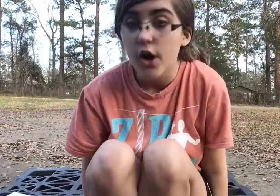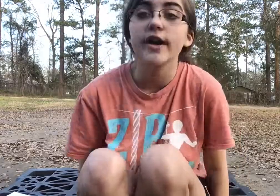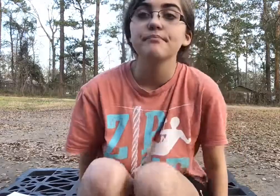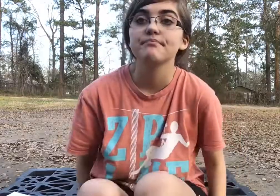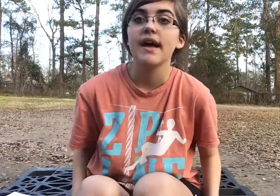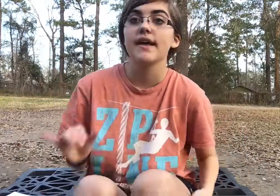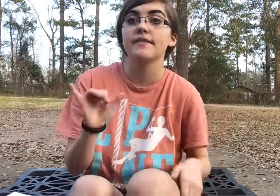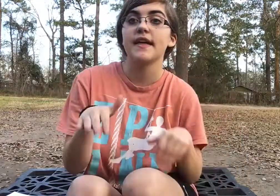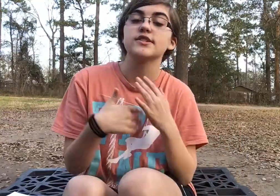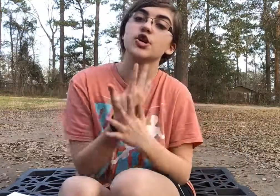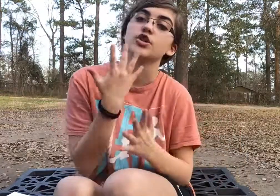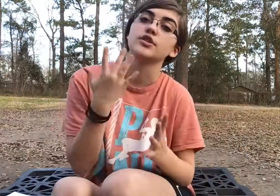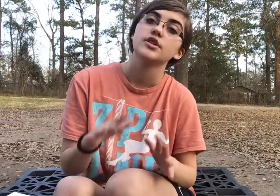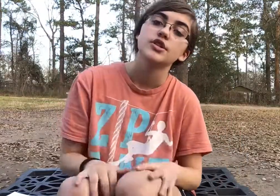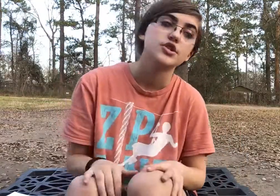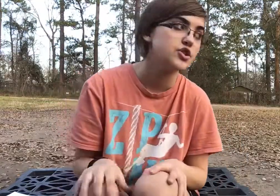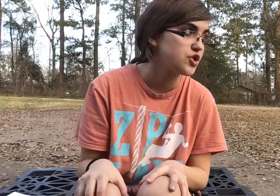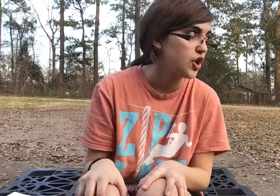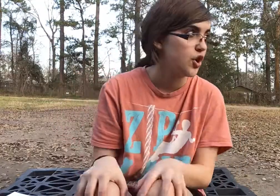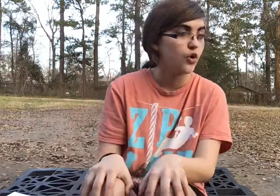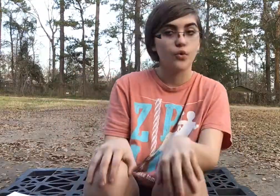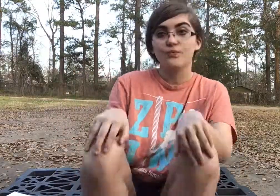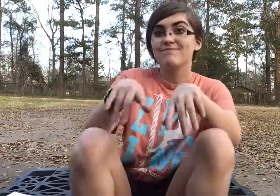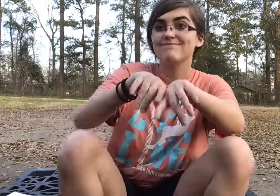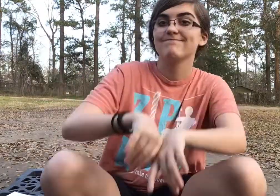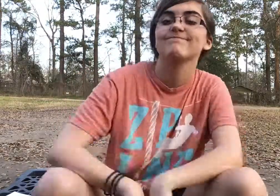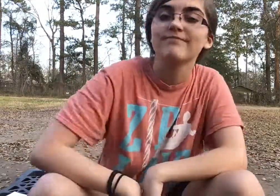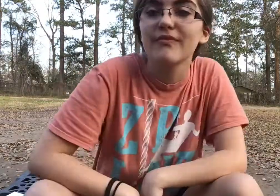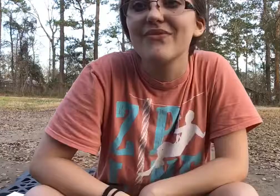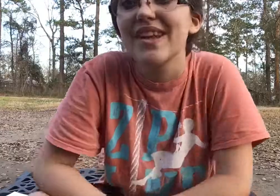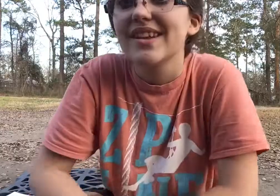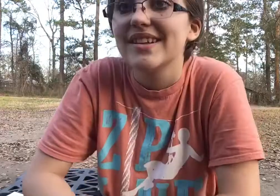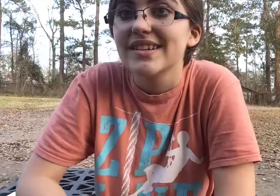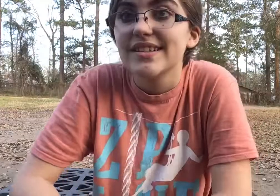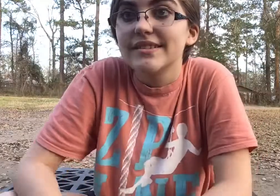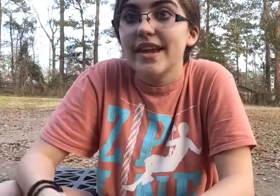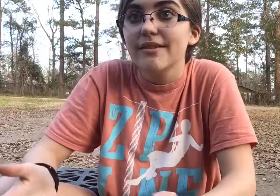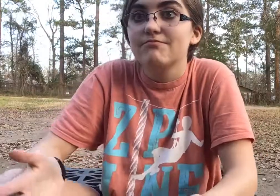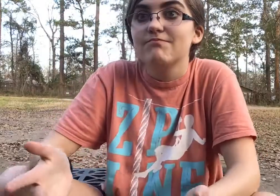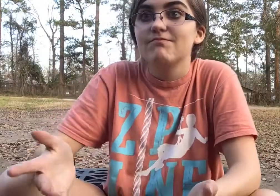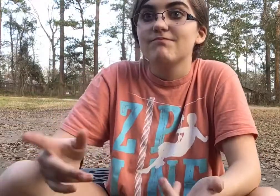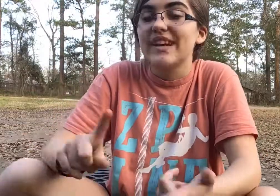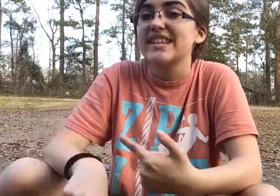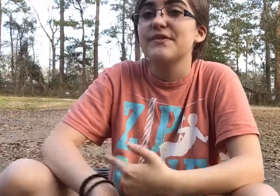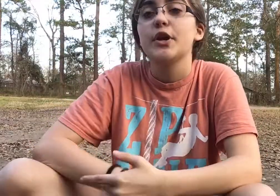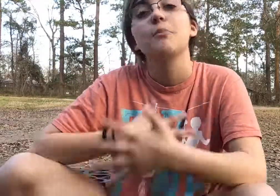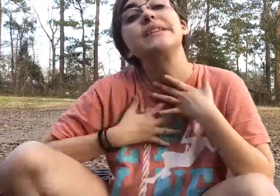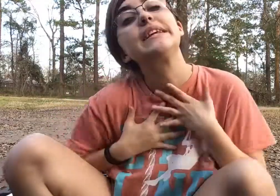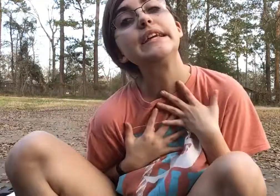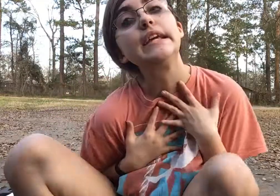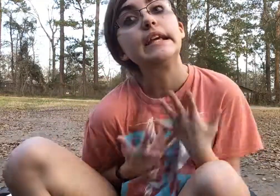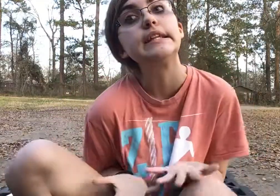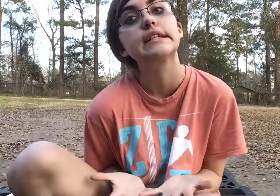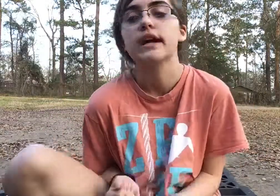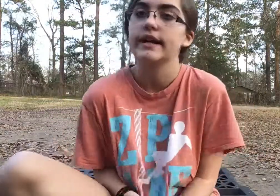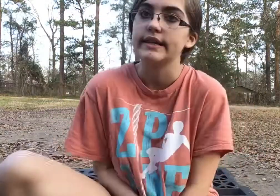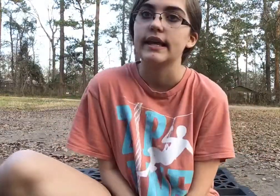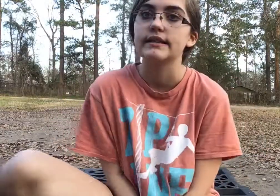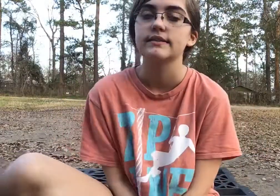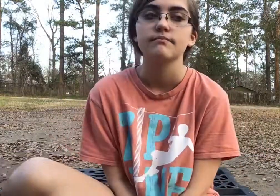Okay, that's all. So, yeah. Like this video, please. I need likes.